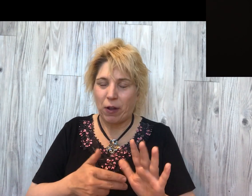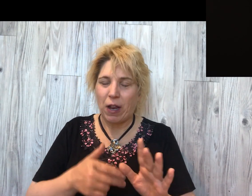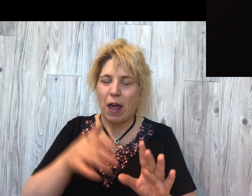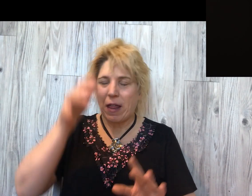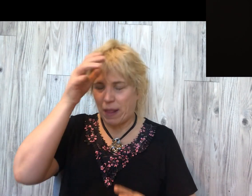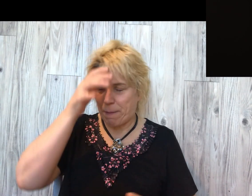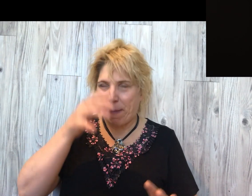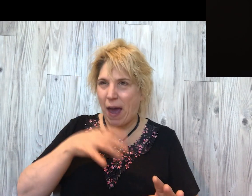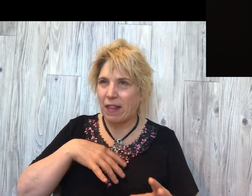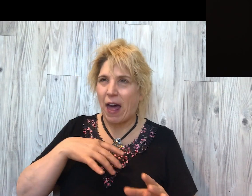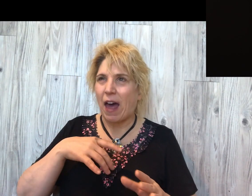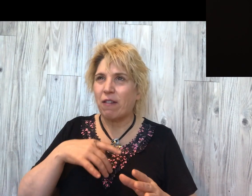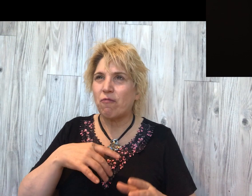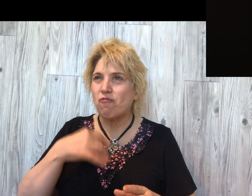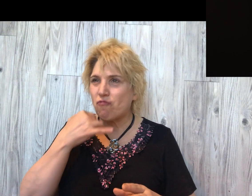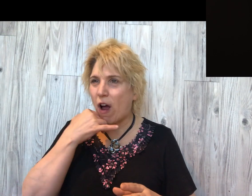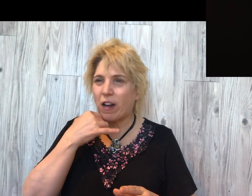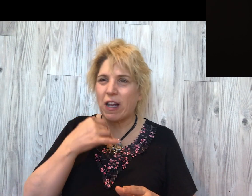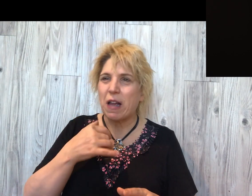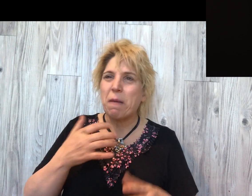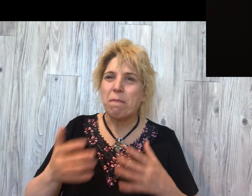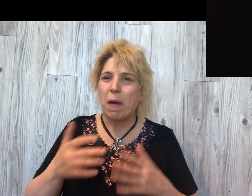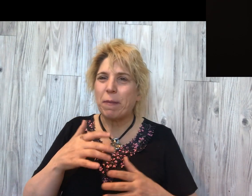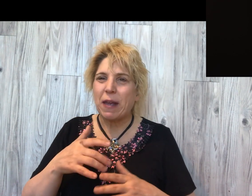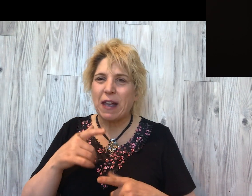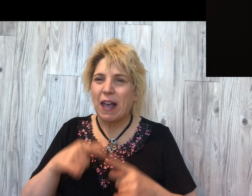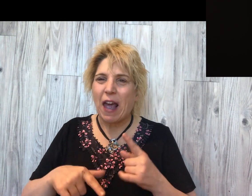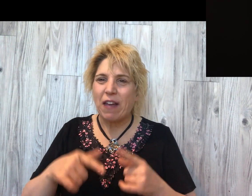He probably couldn't even remember all the people that he'd cheated.